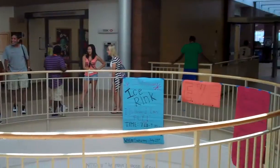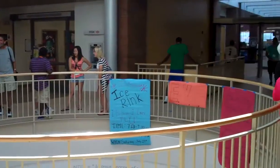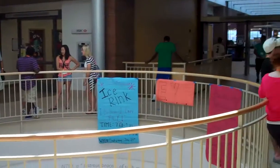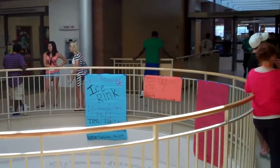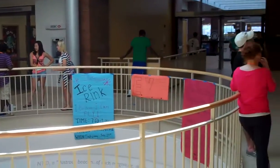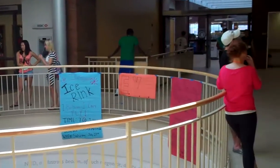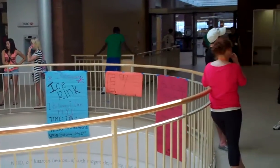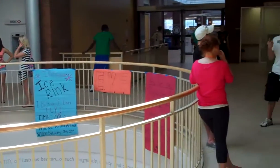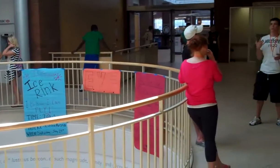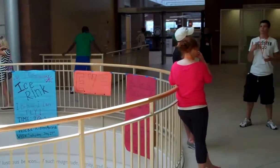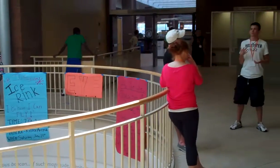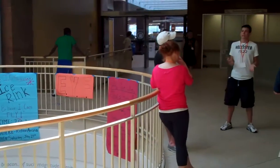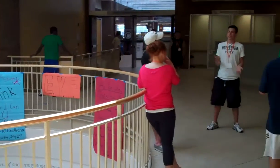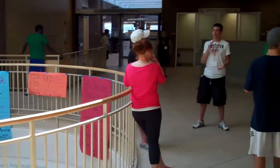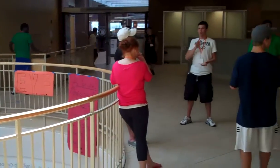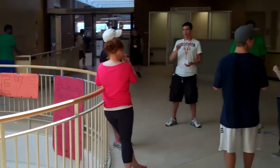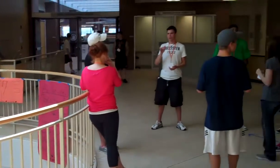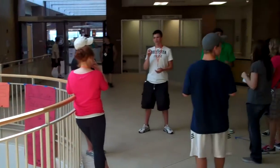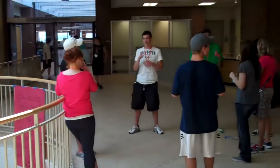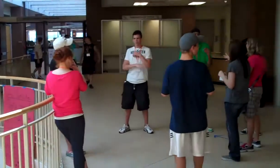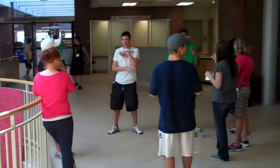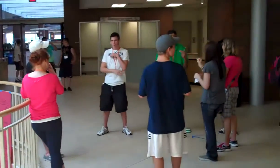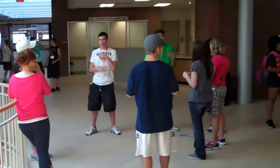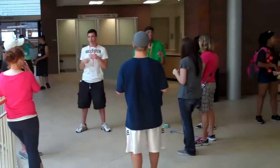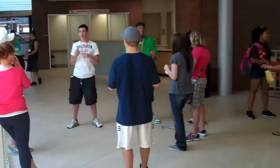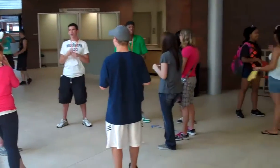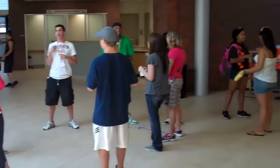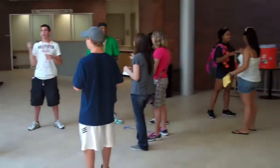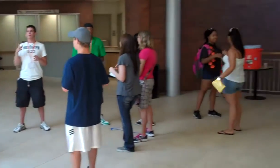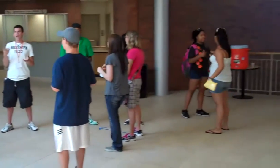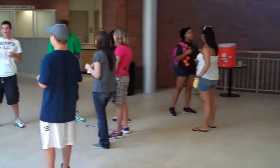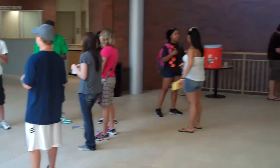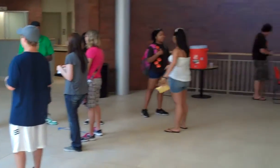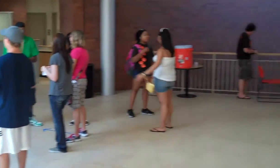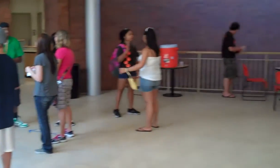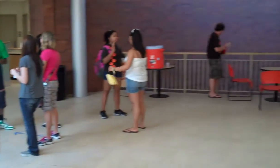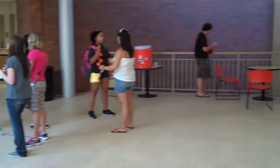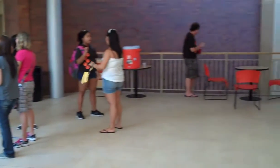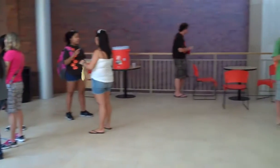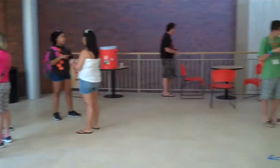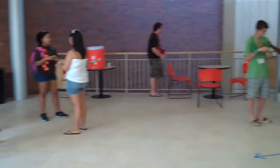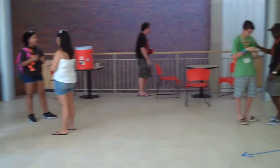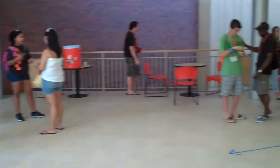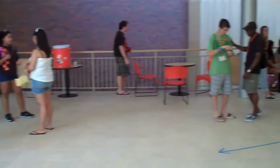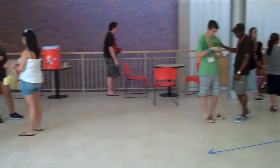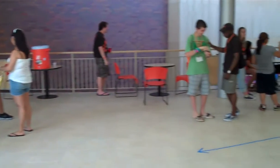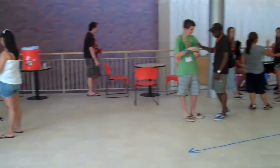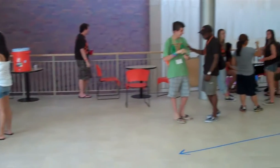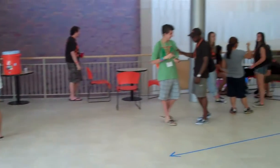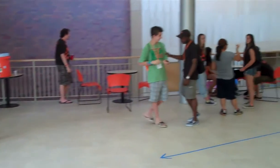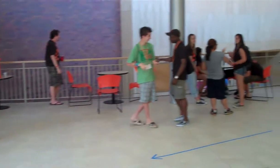engrave. You're going to engrave.